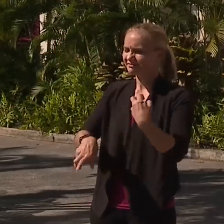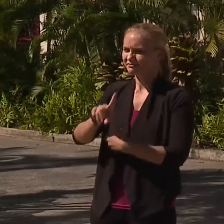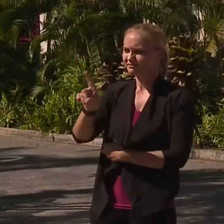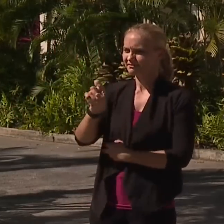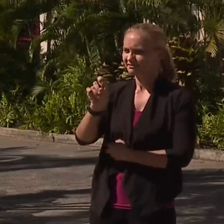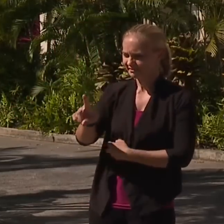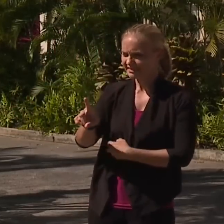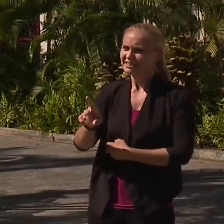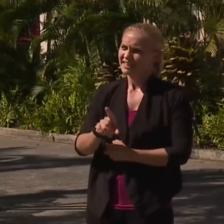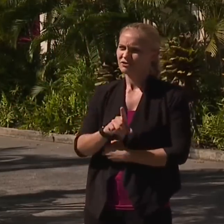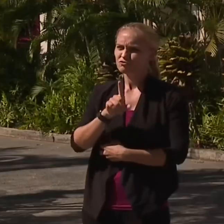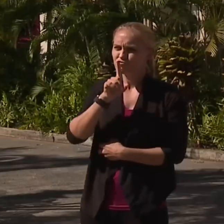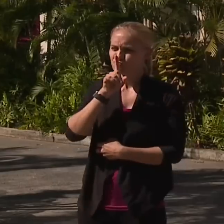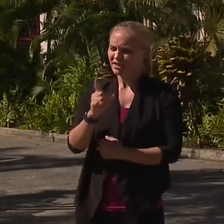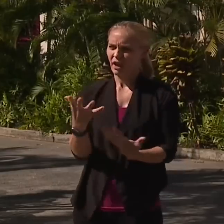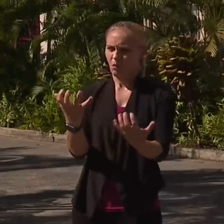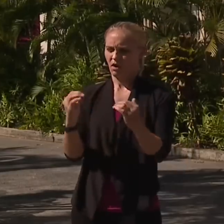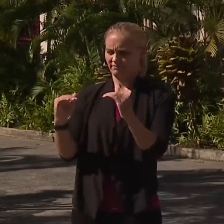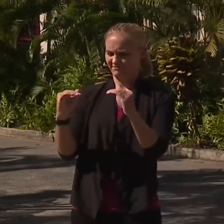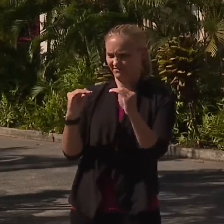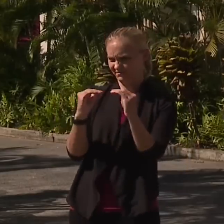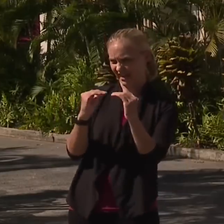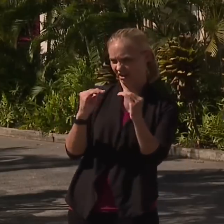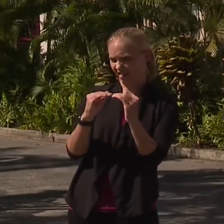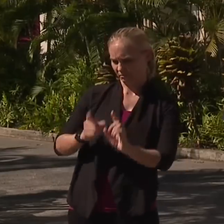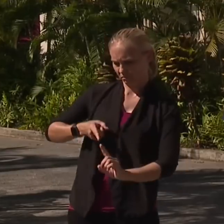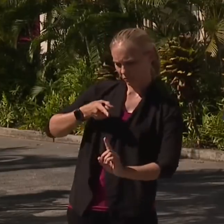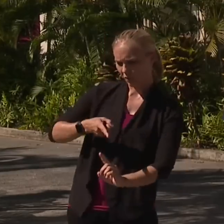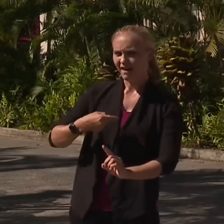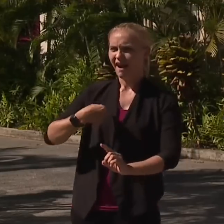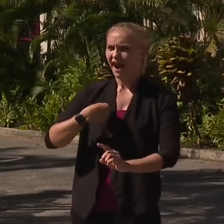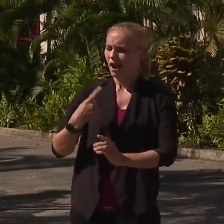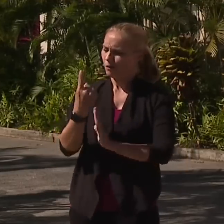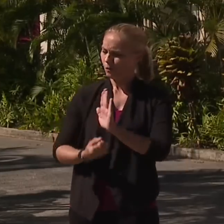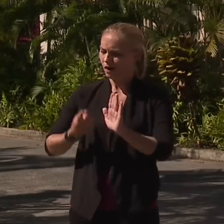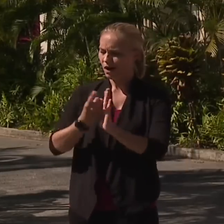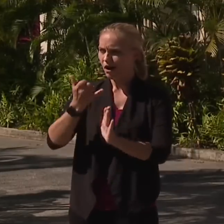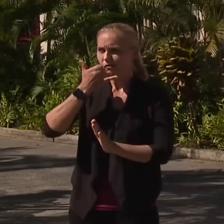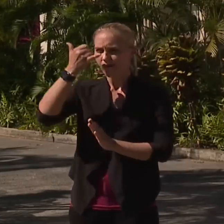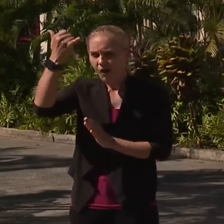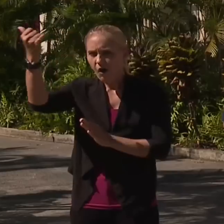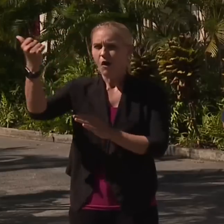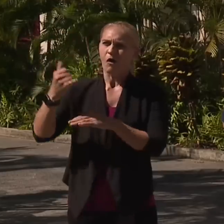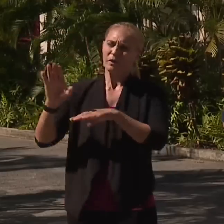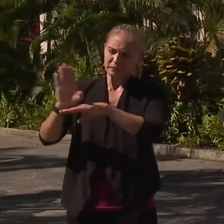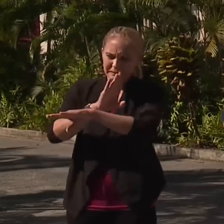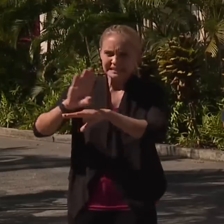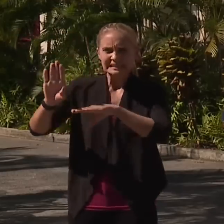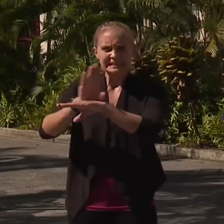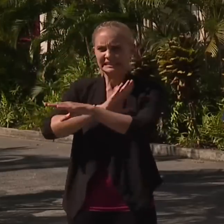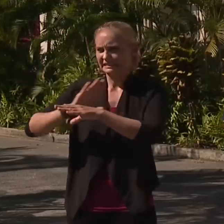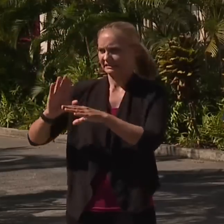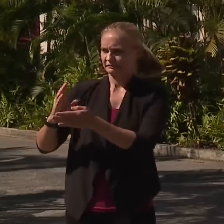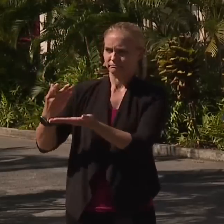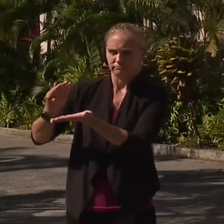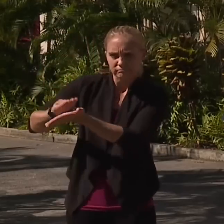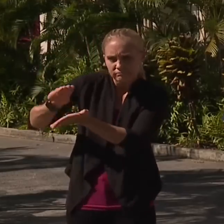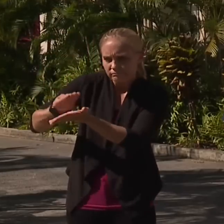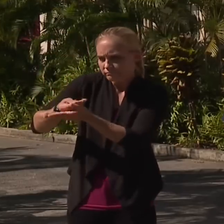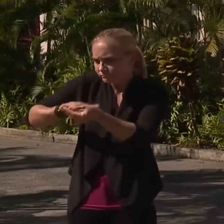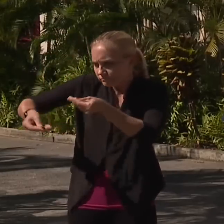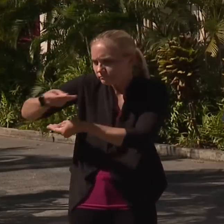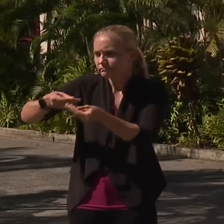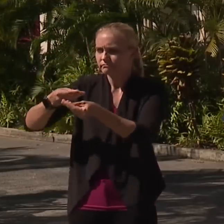this gets down to fairness. You know, I just finished an hour-long call with the Chamber of Commerce and the Business Roundtable, not all their members,